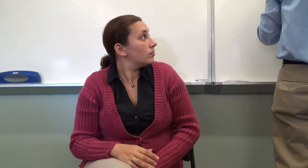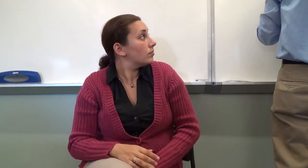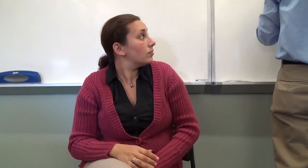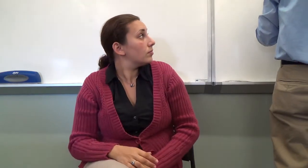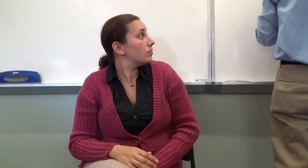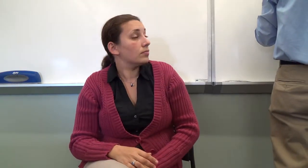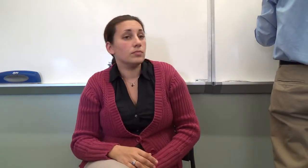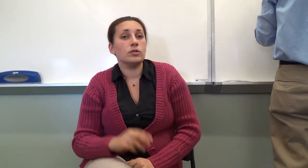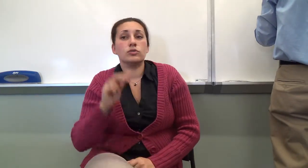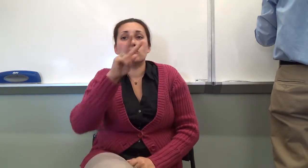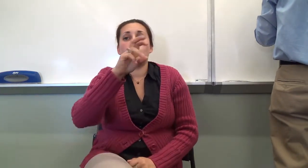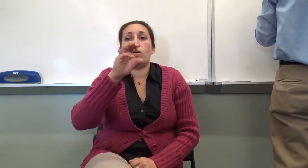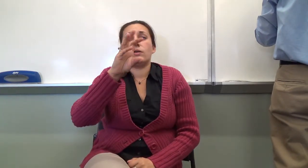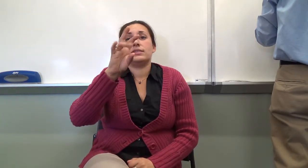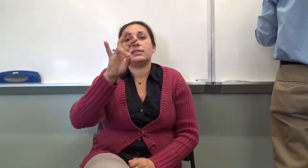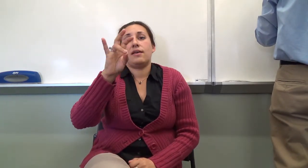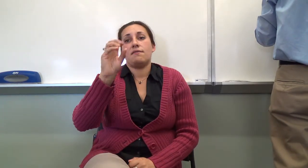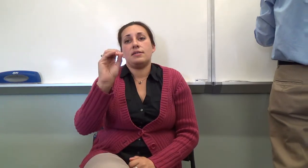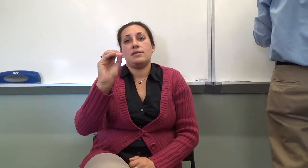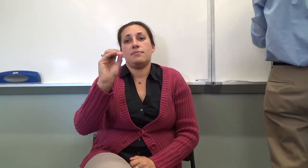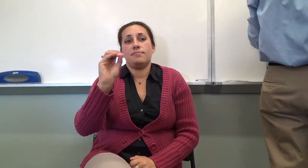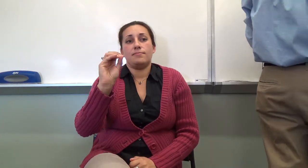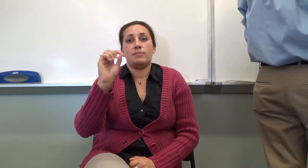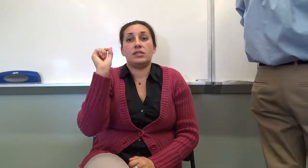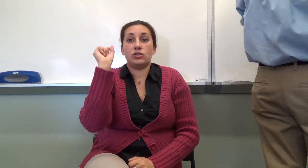That's 270 degrees, 3/4 of the circle.